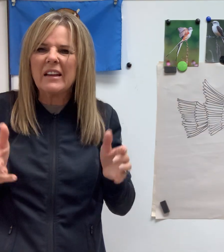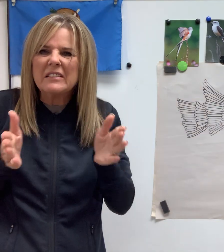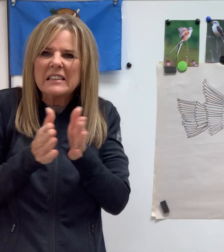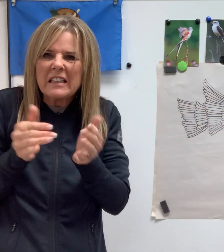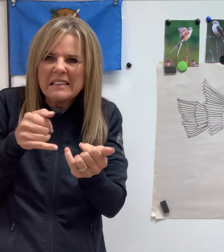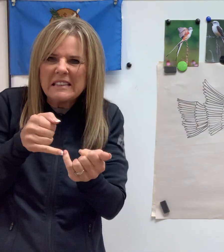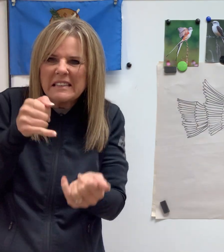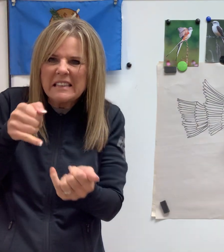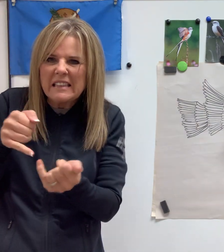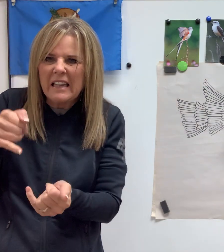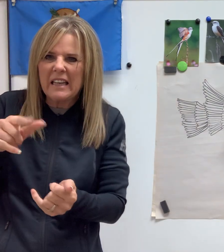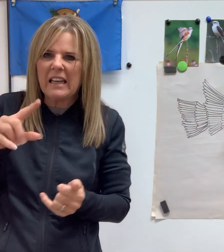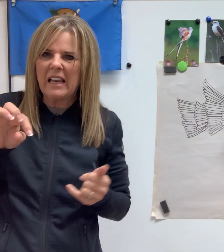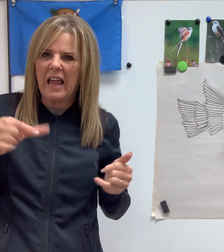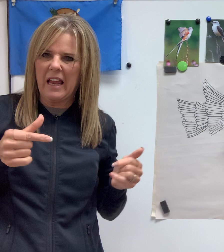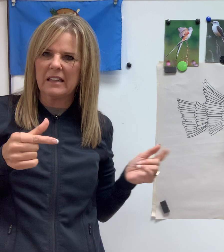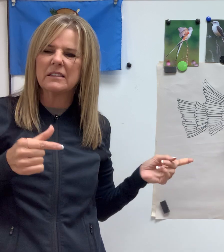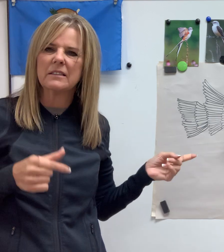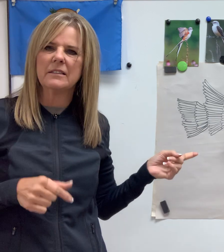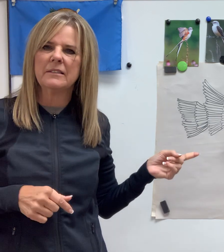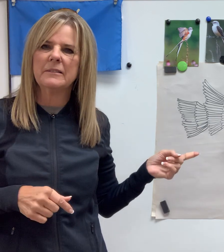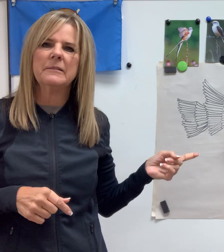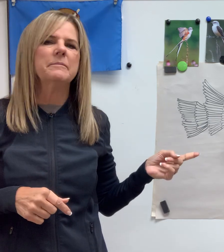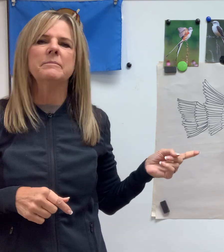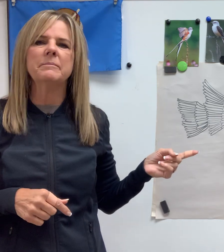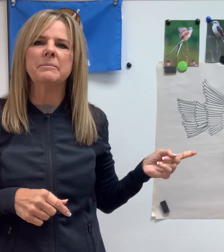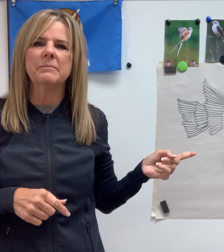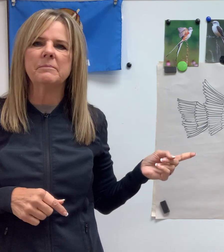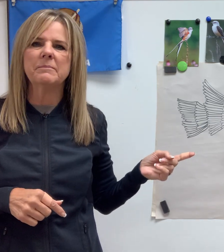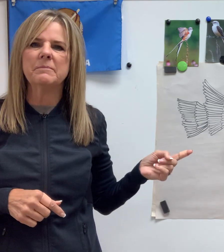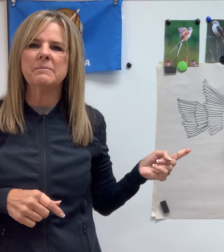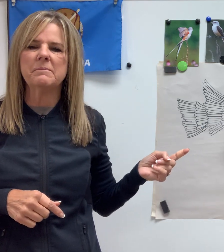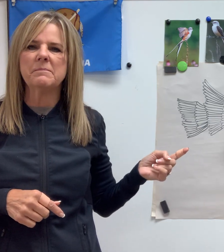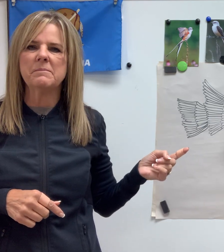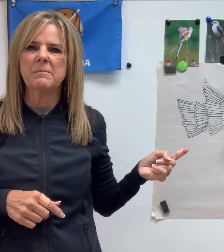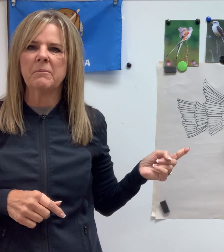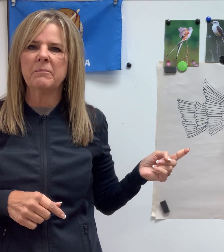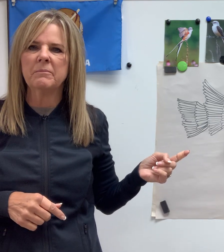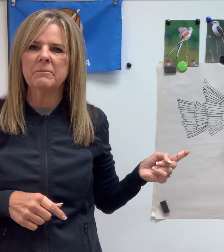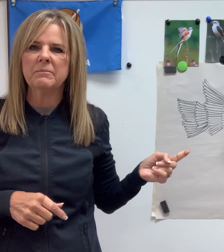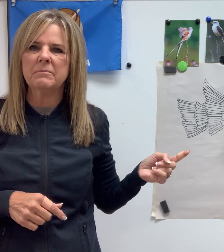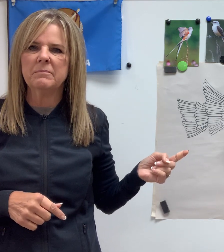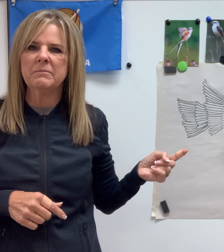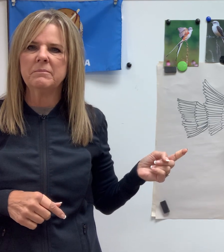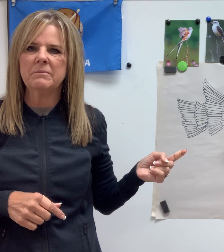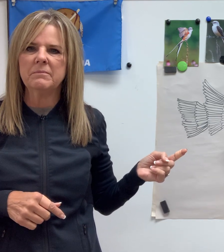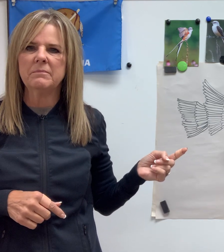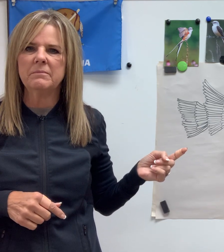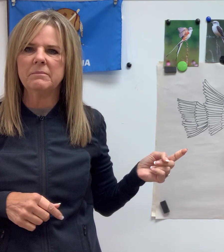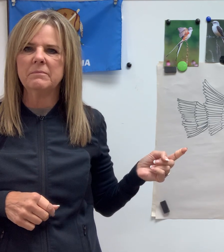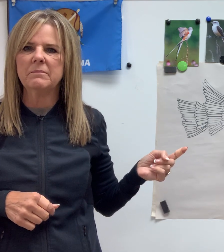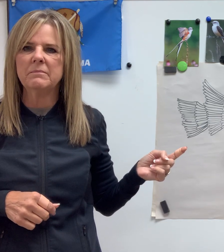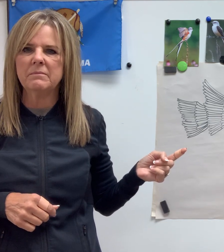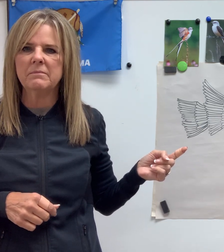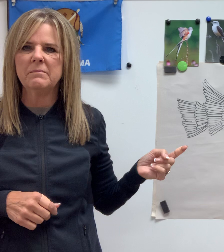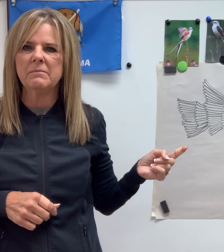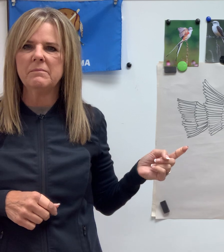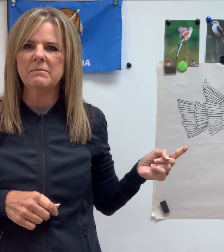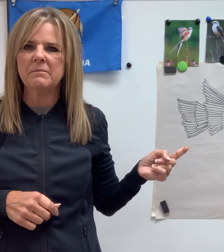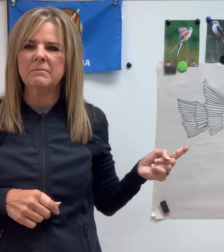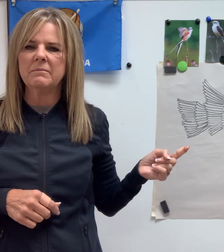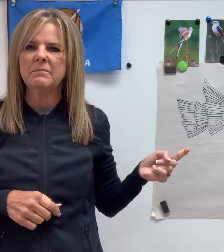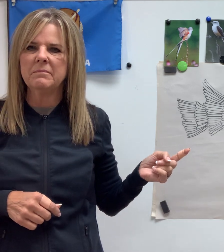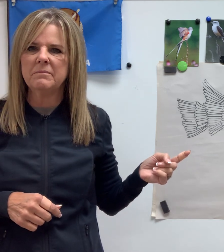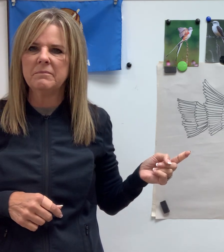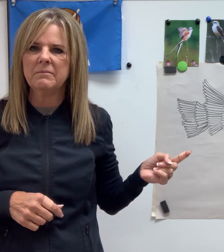legs. So we're just gonna make a slanted line that comes forward a little ways and very skinny next to it,